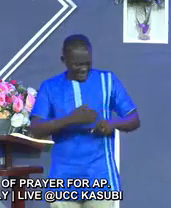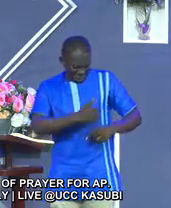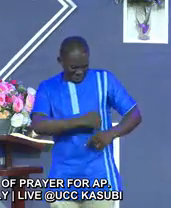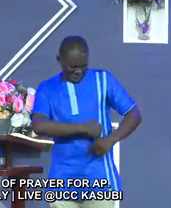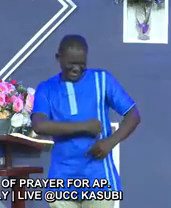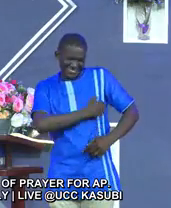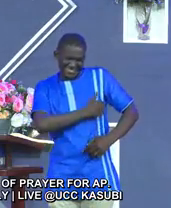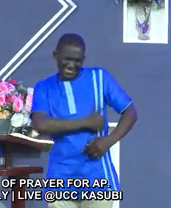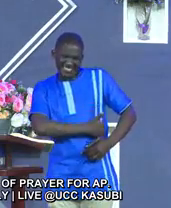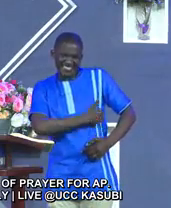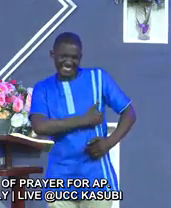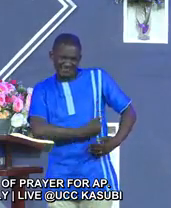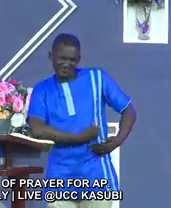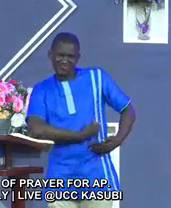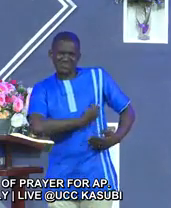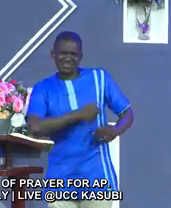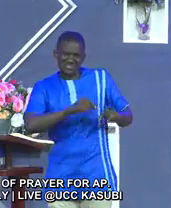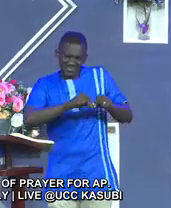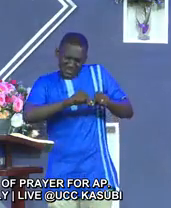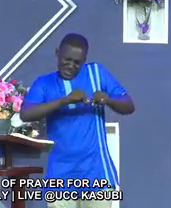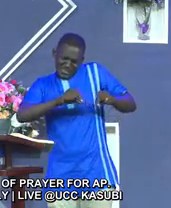But I had tubes on my